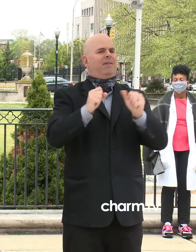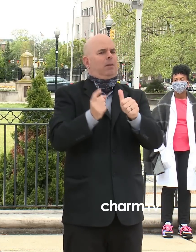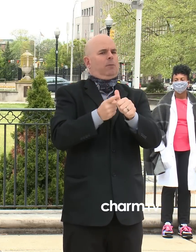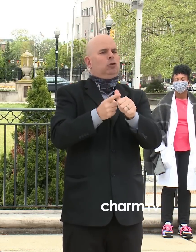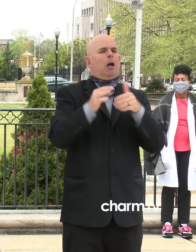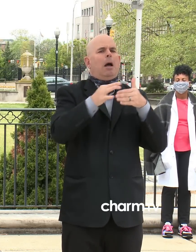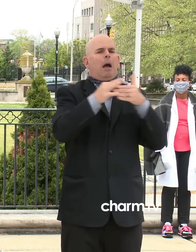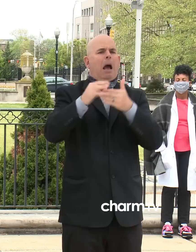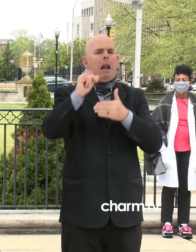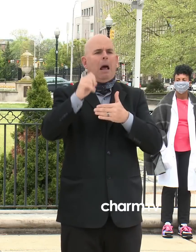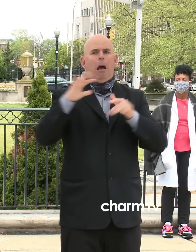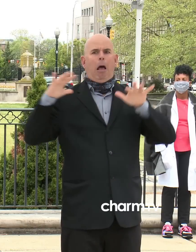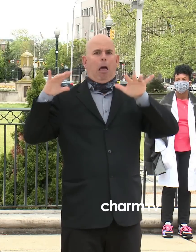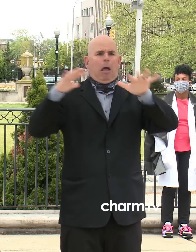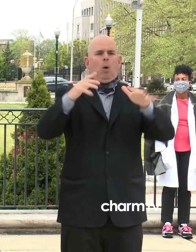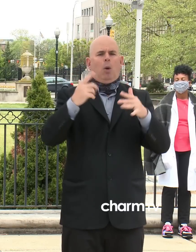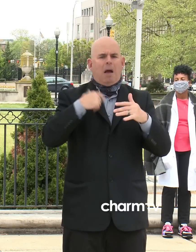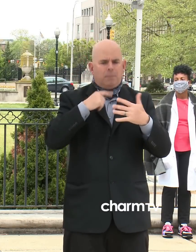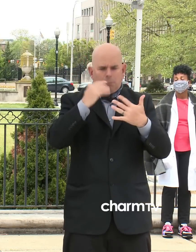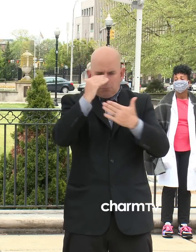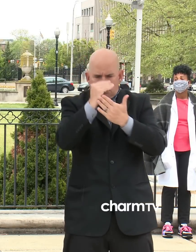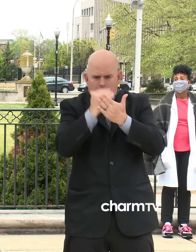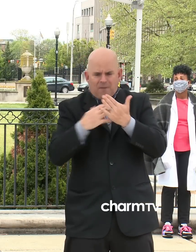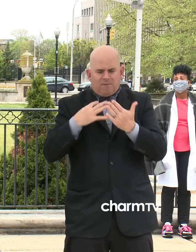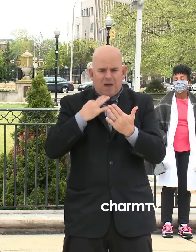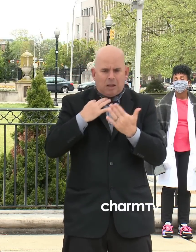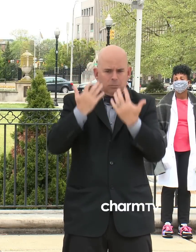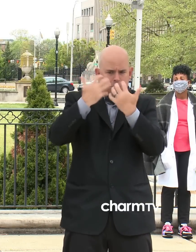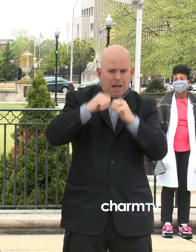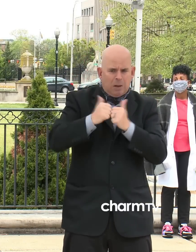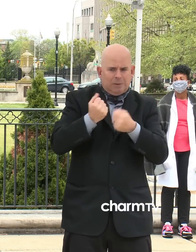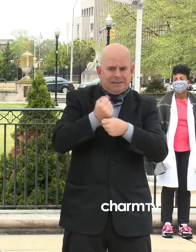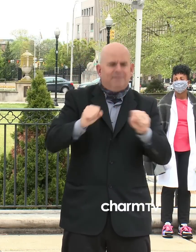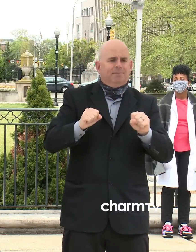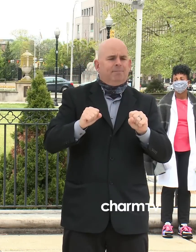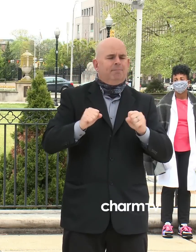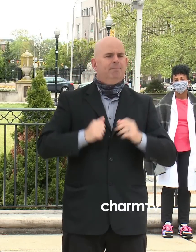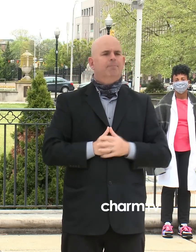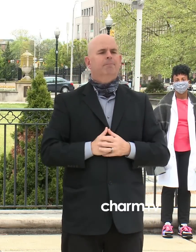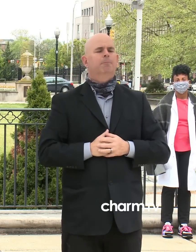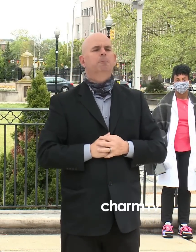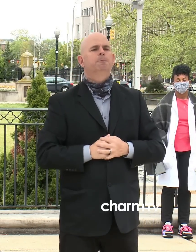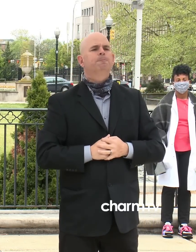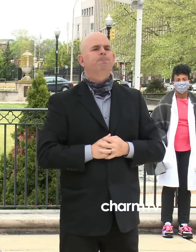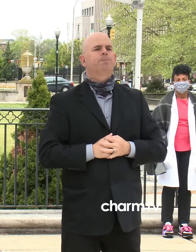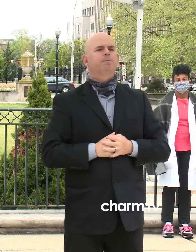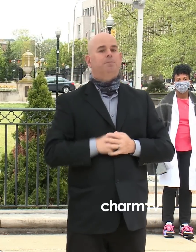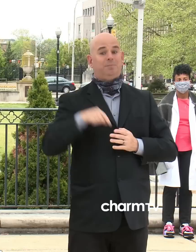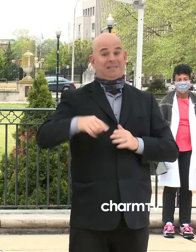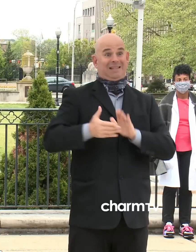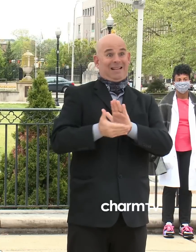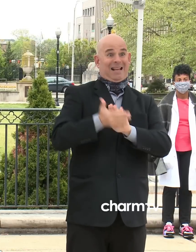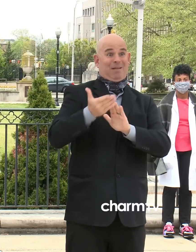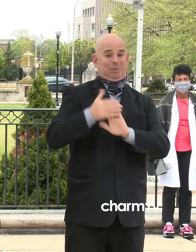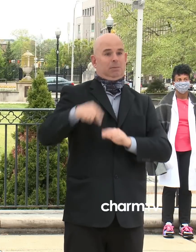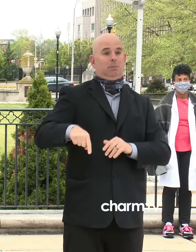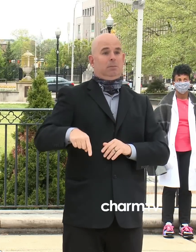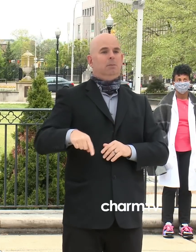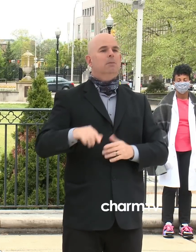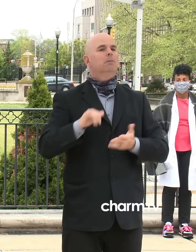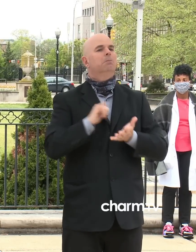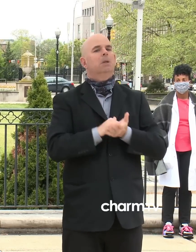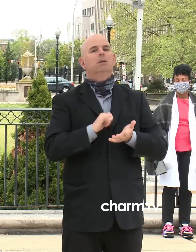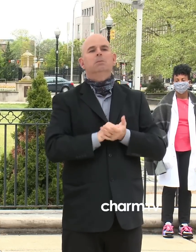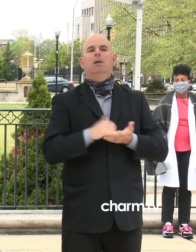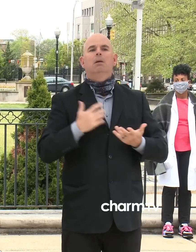volunteers and program participants. In an operation of this magnitude, could never be achieved without the collective problem